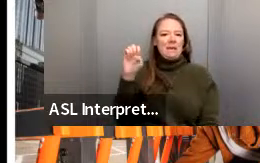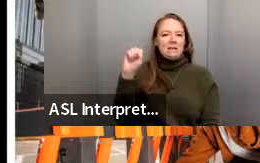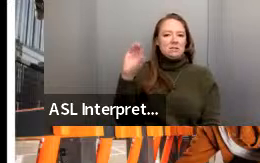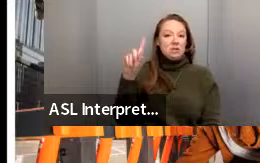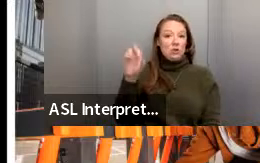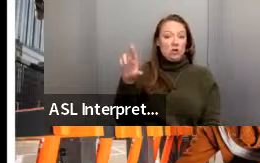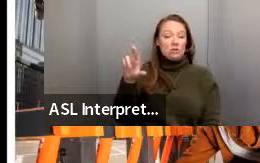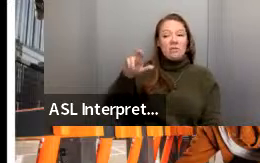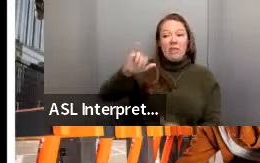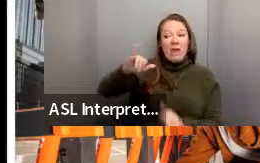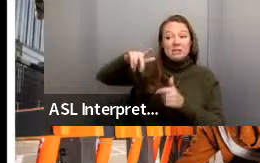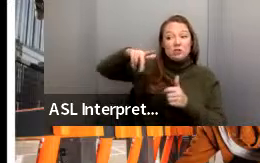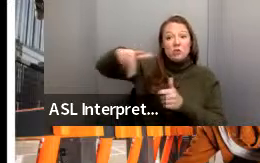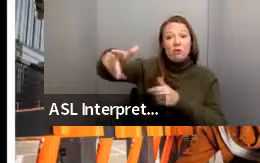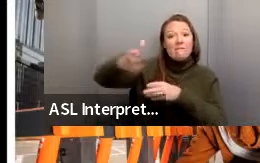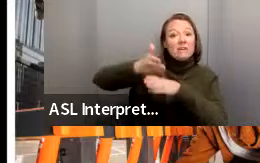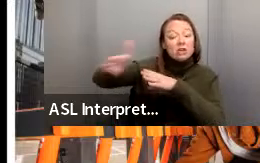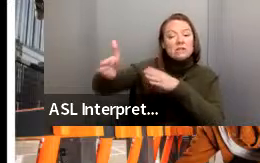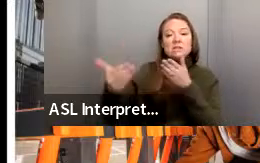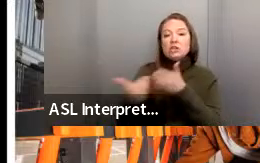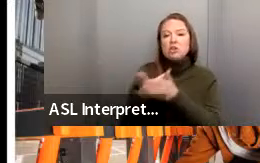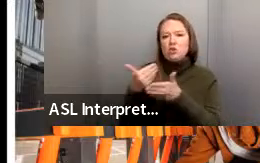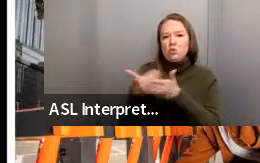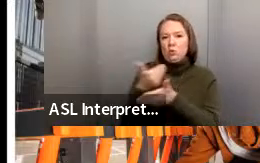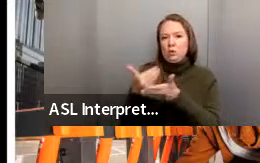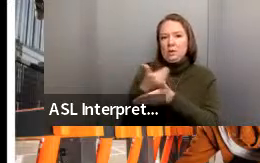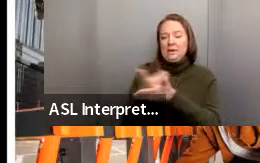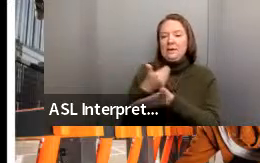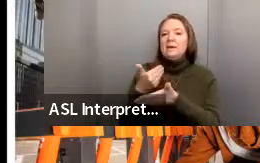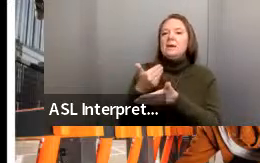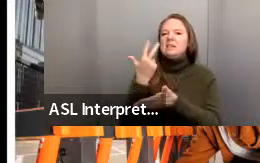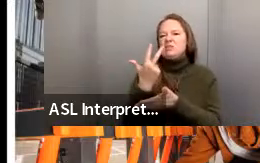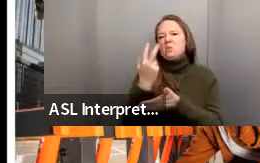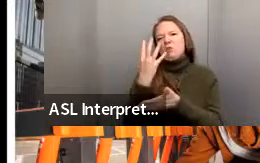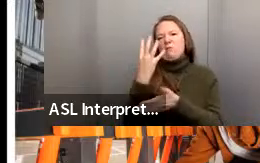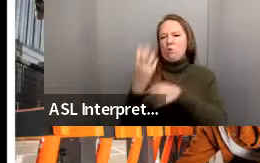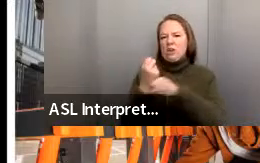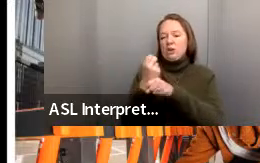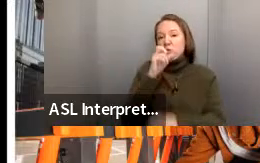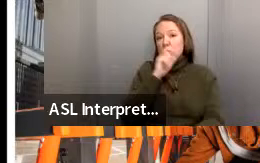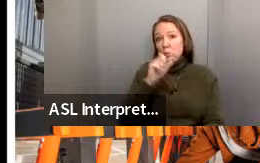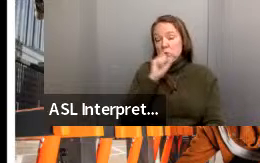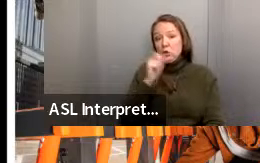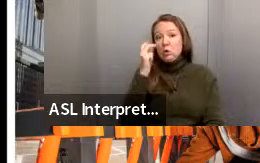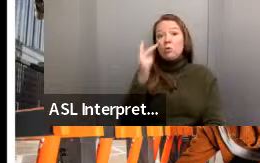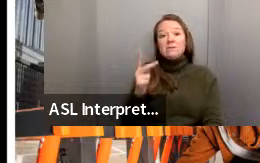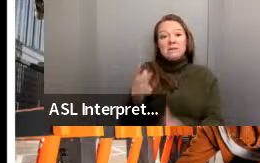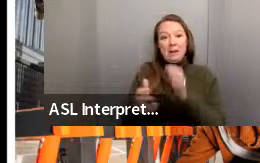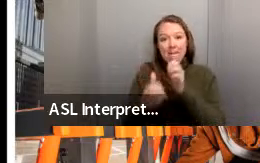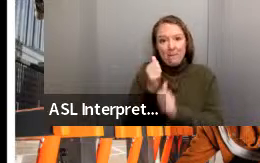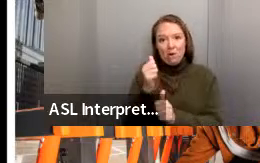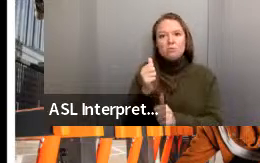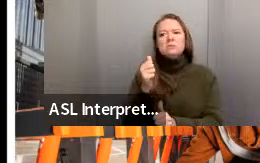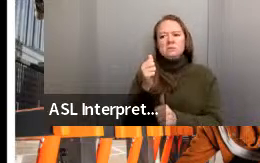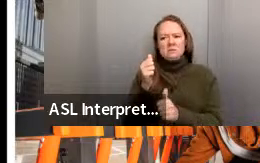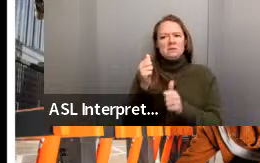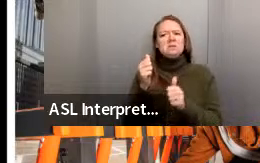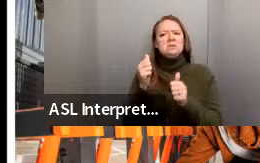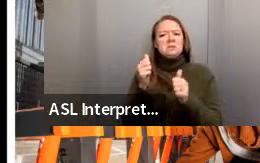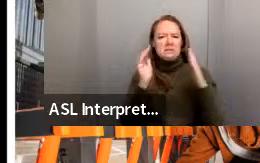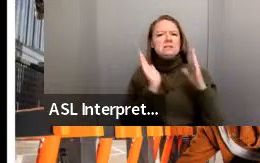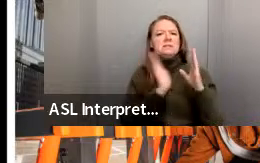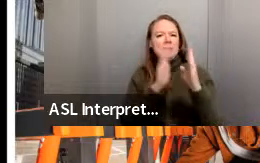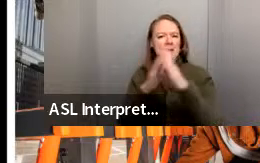new. It's about 3 or 4 years old at this point. And you've seen most major North American